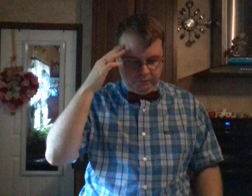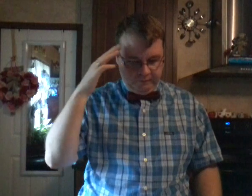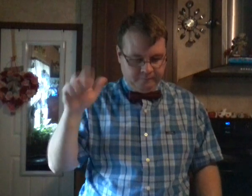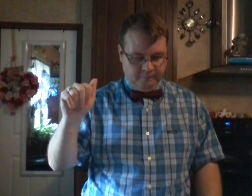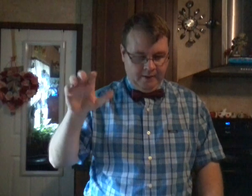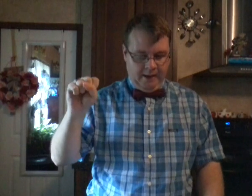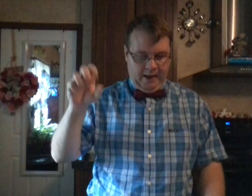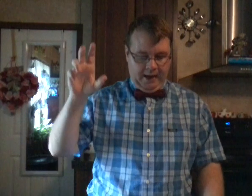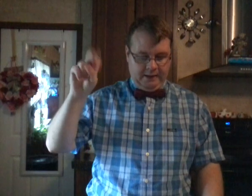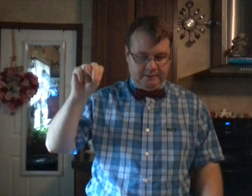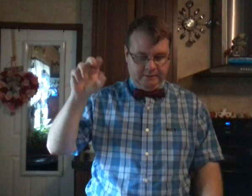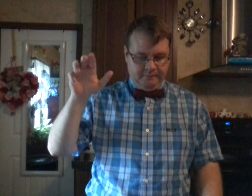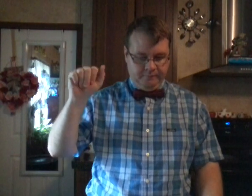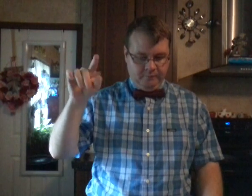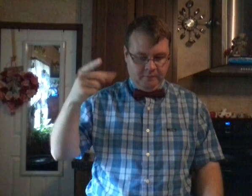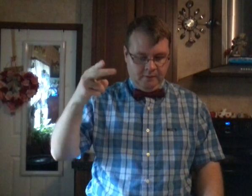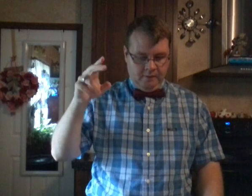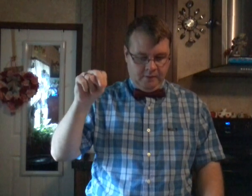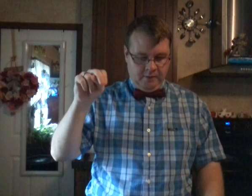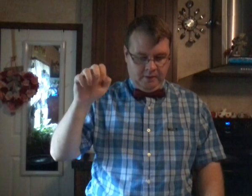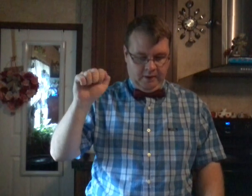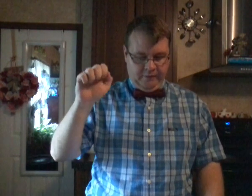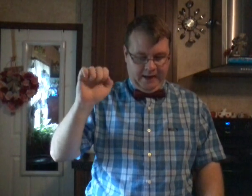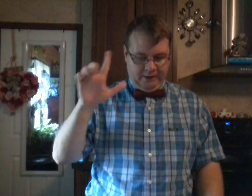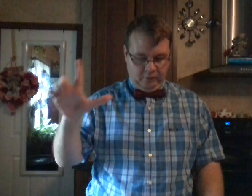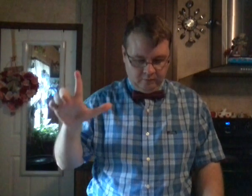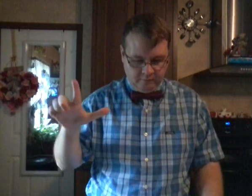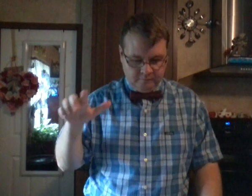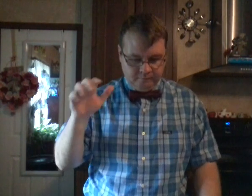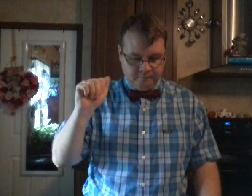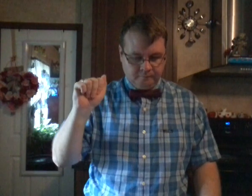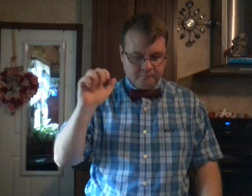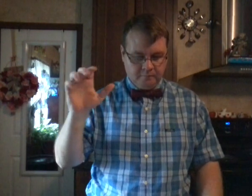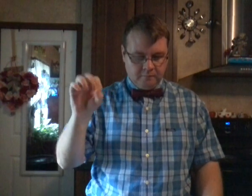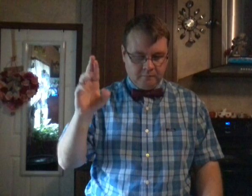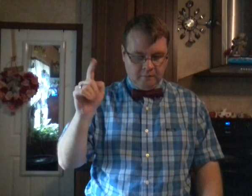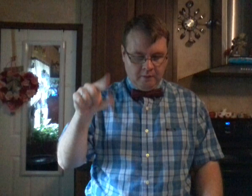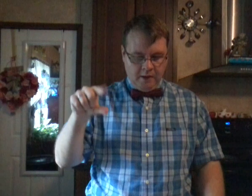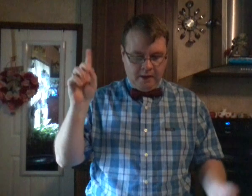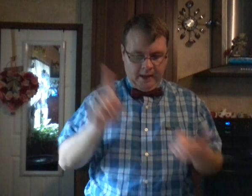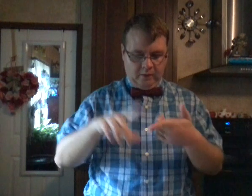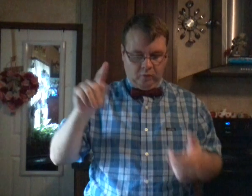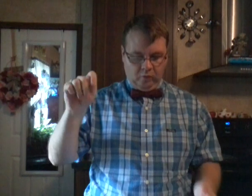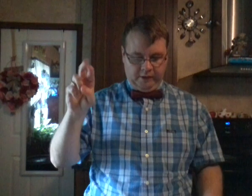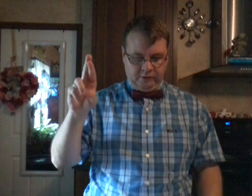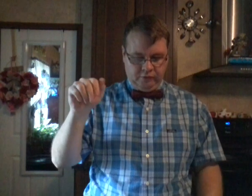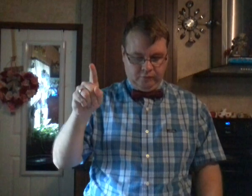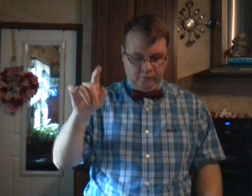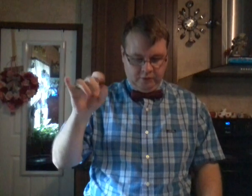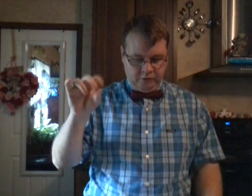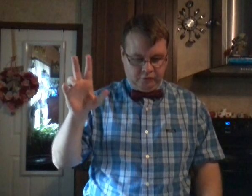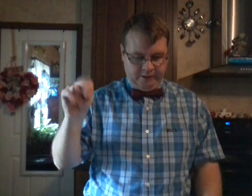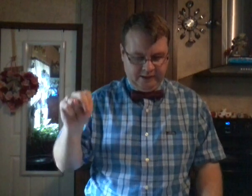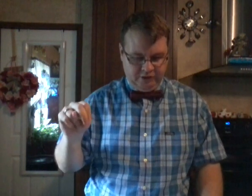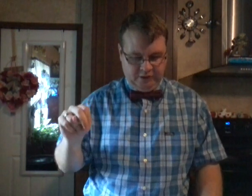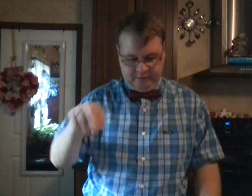as Nathaniel. and according to tradition,